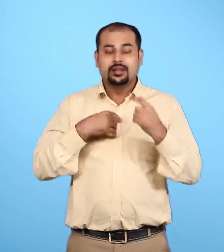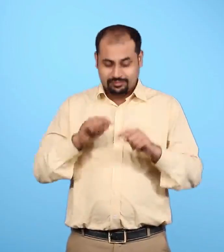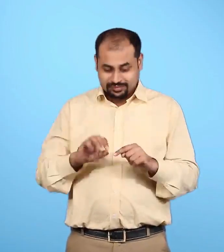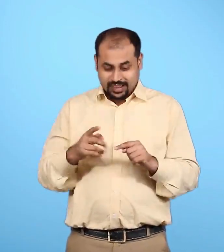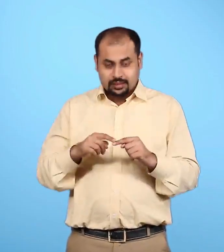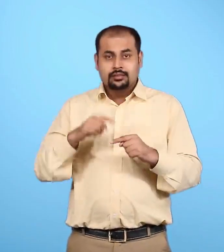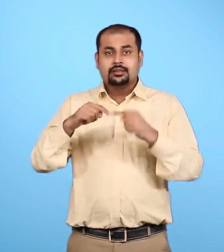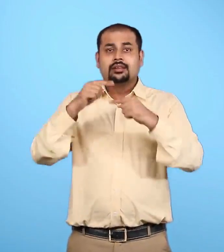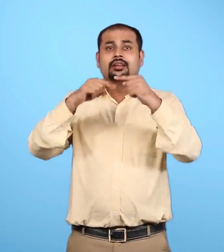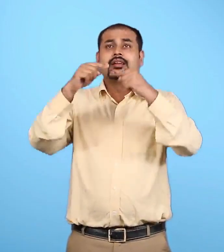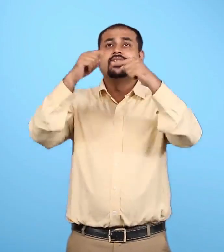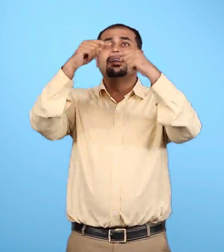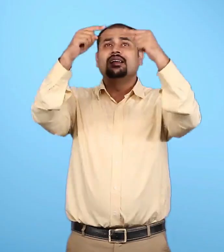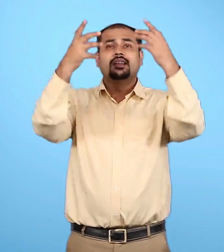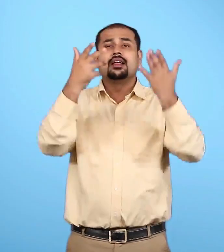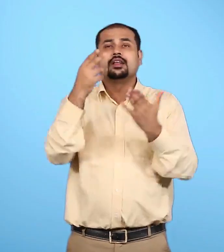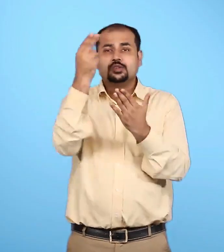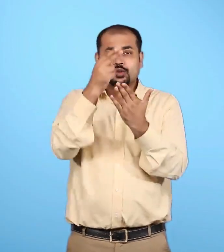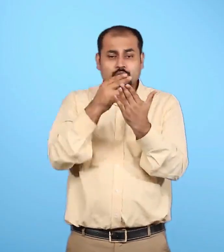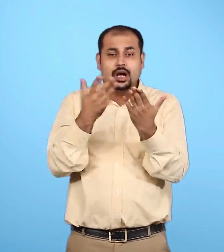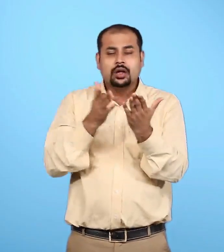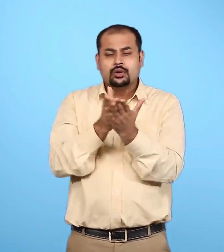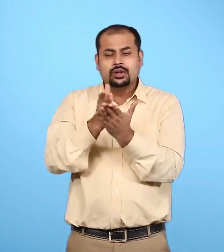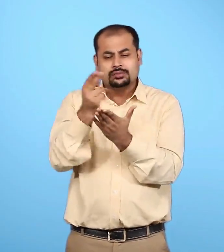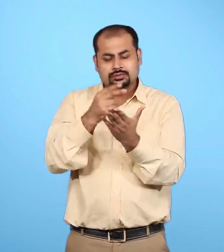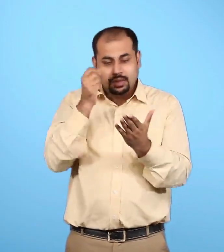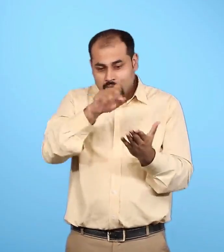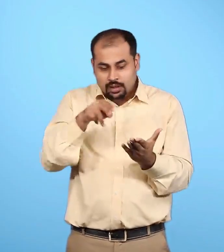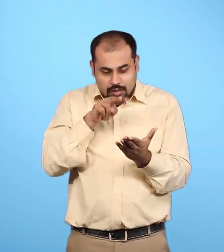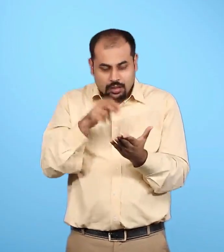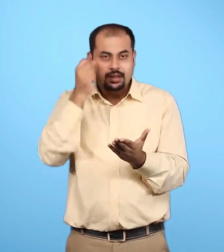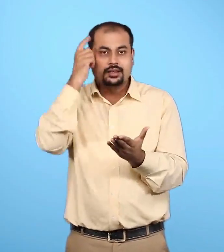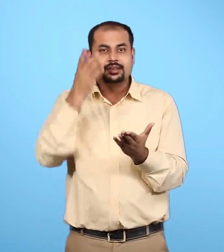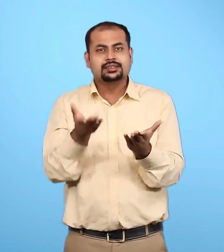older generations using such a family tree.